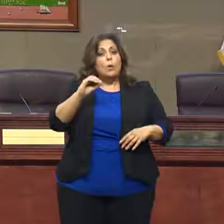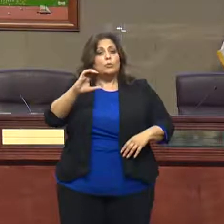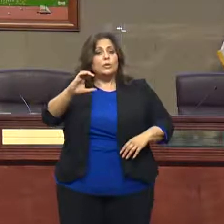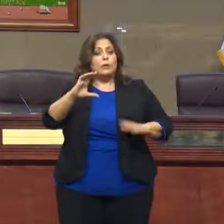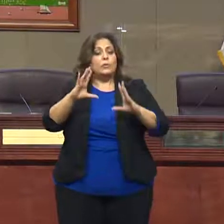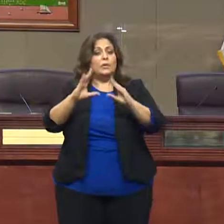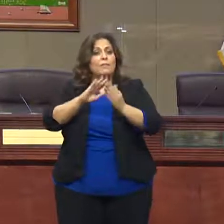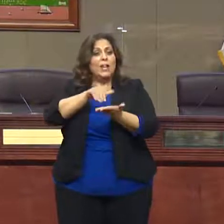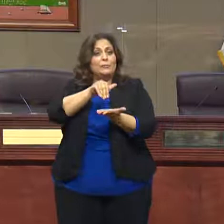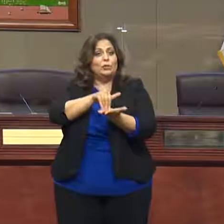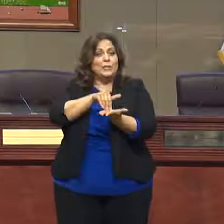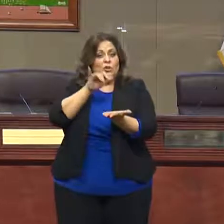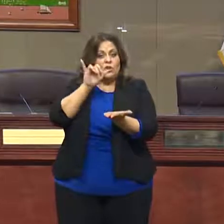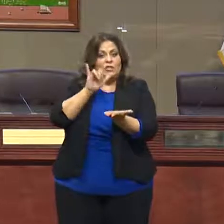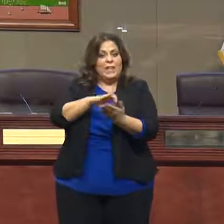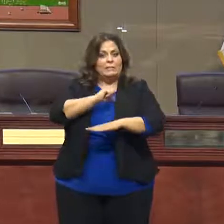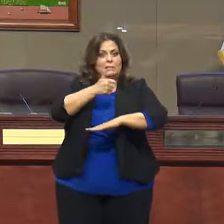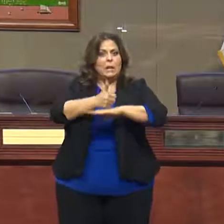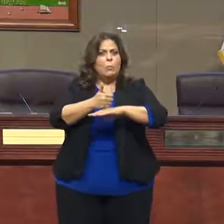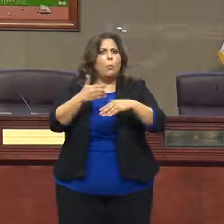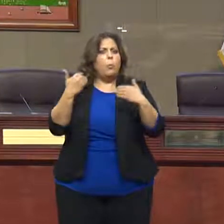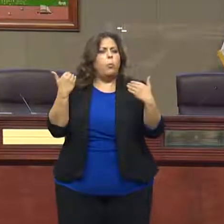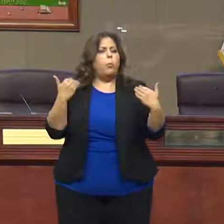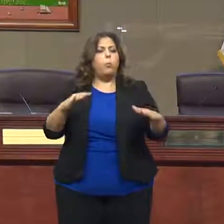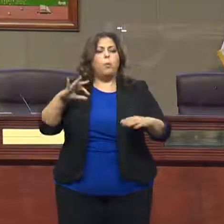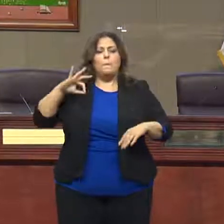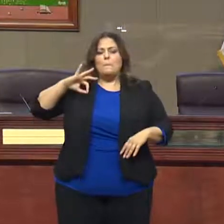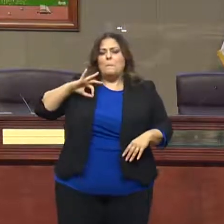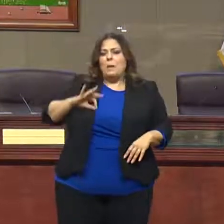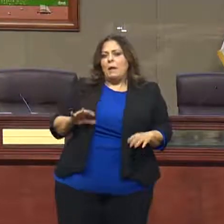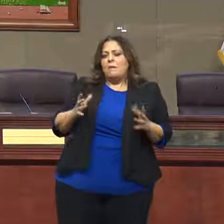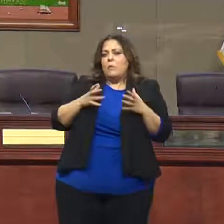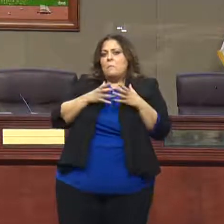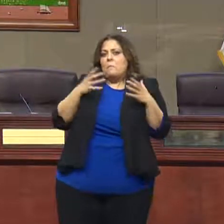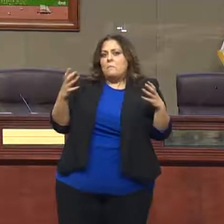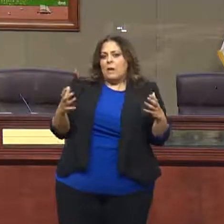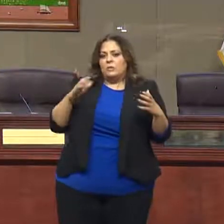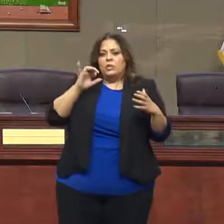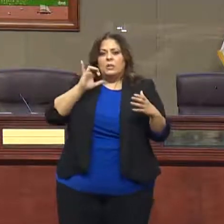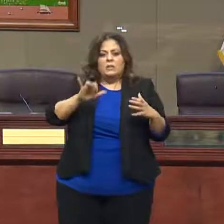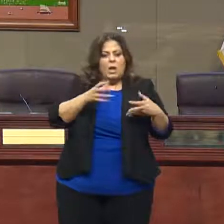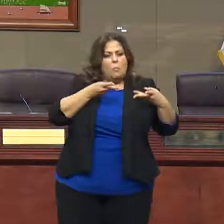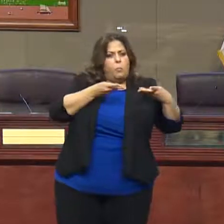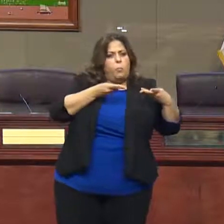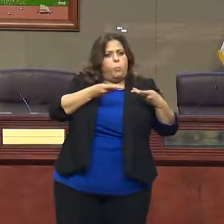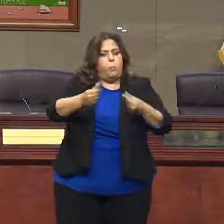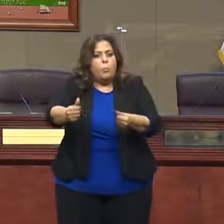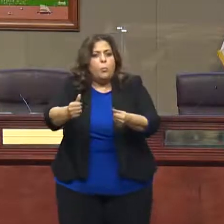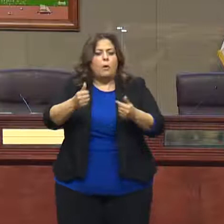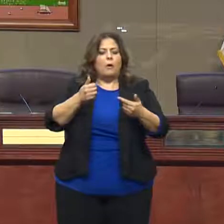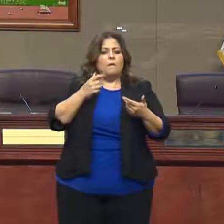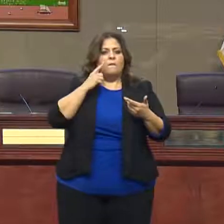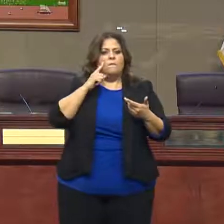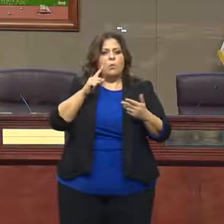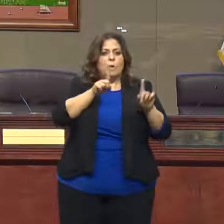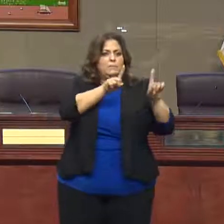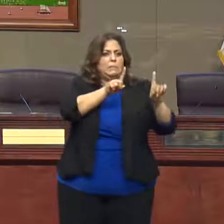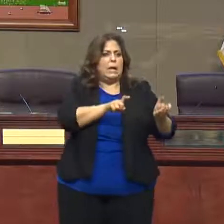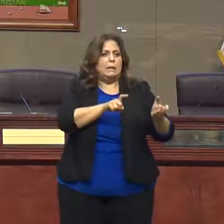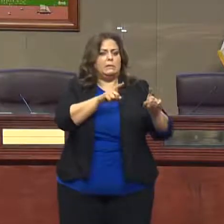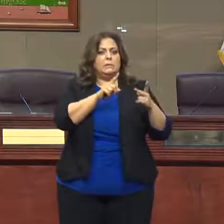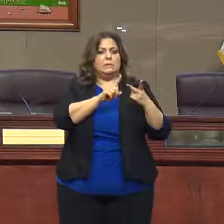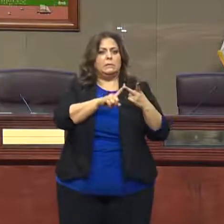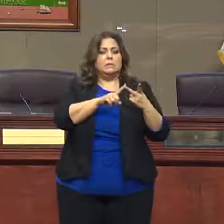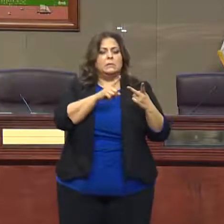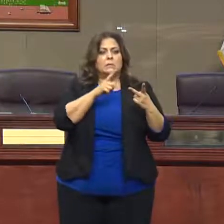be very beneficial. It was an efficient operation that we were able to get people tested in